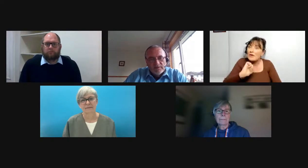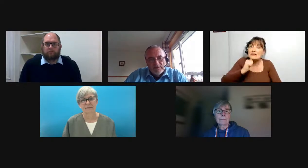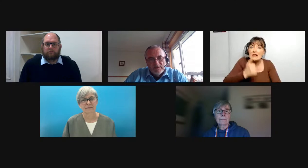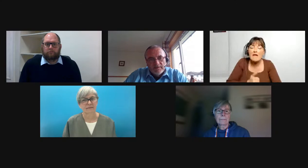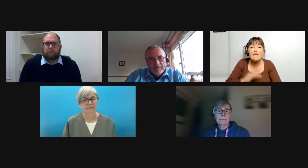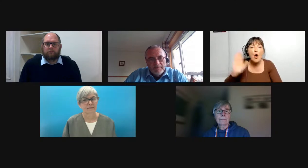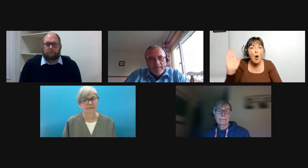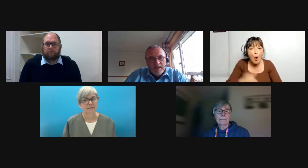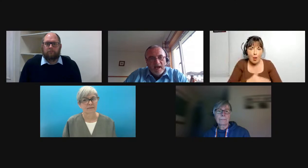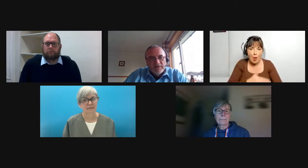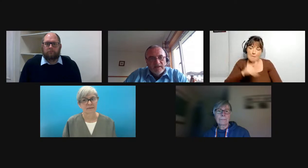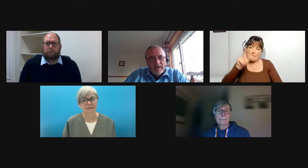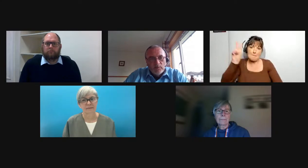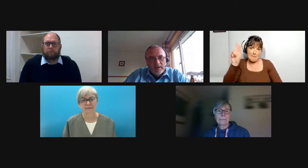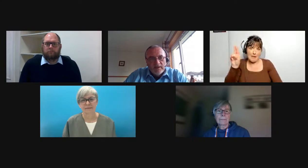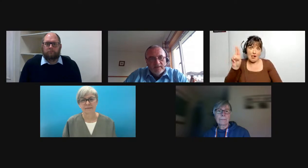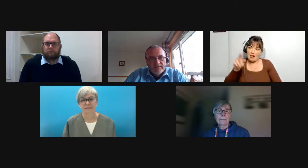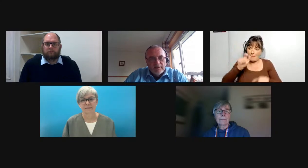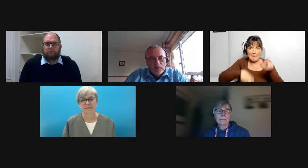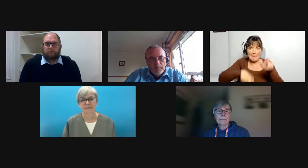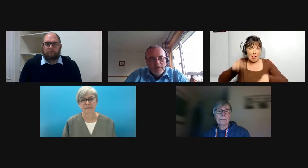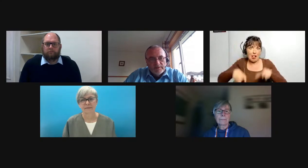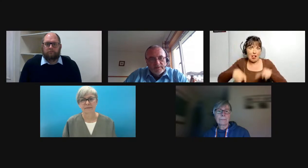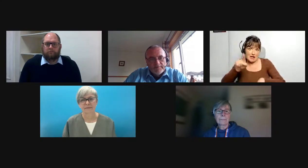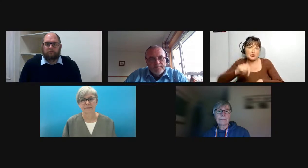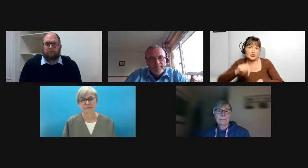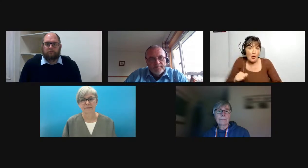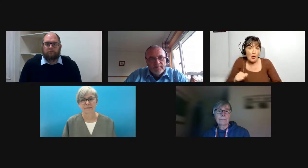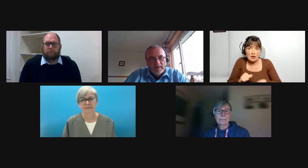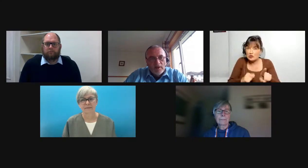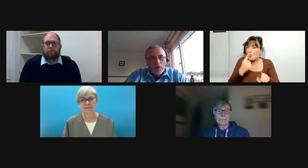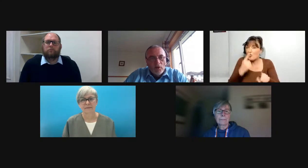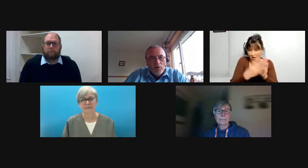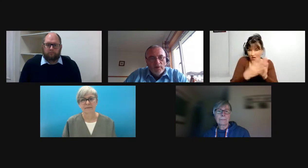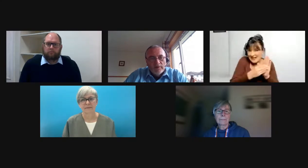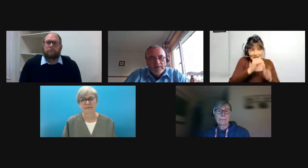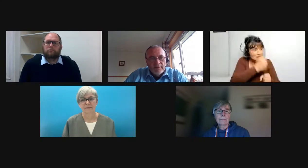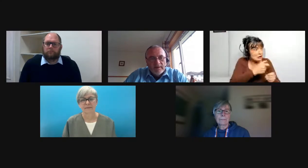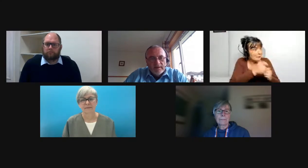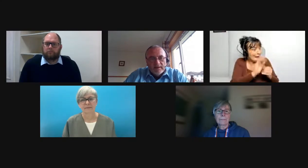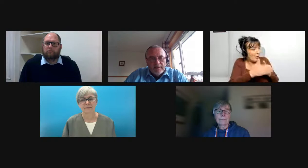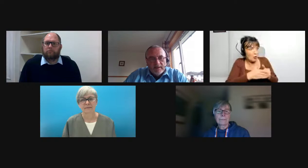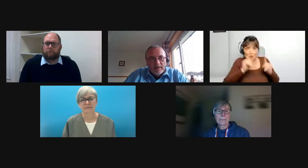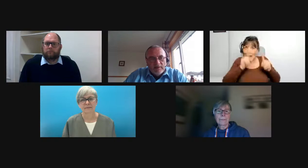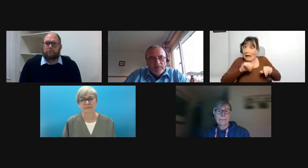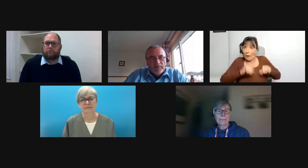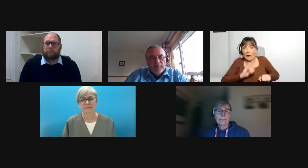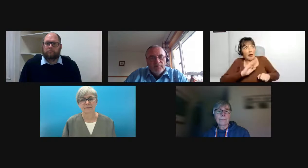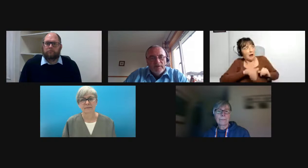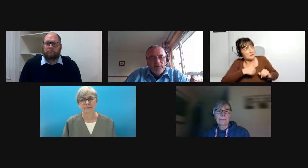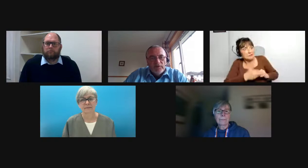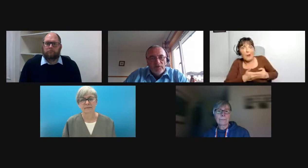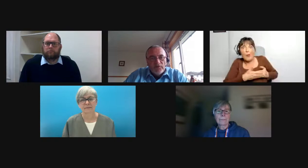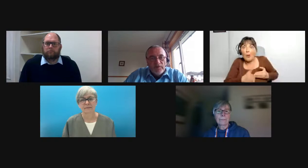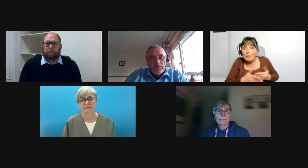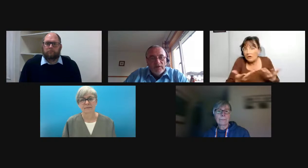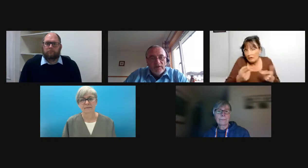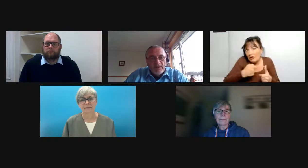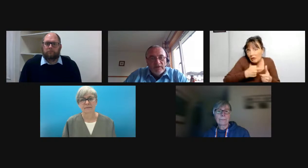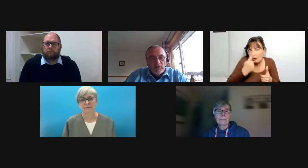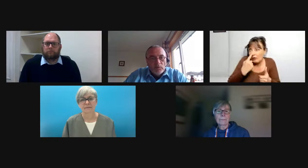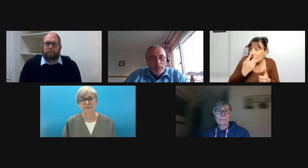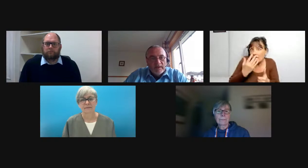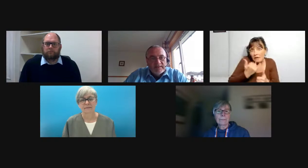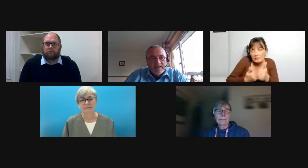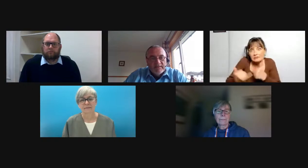closed and you can't wait until it opens, or if you feel that you